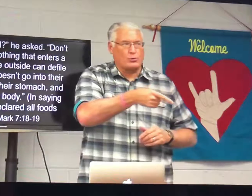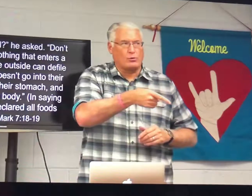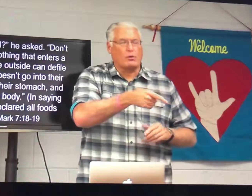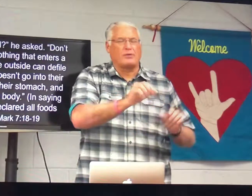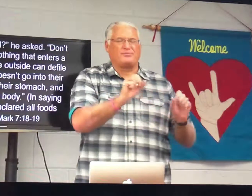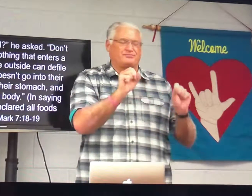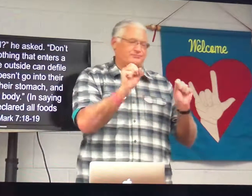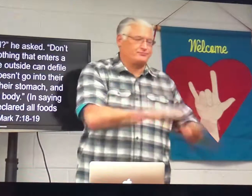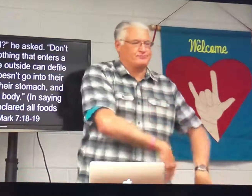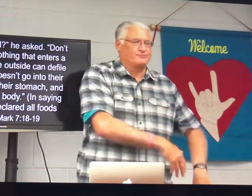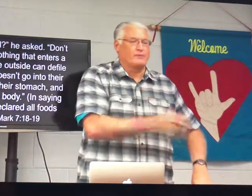in there, too.